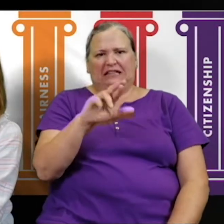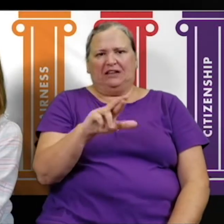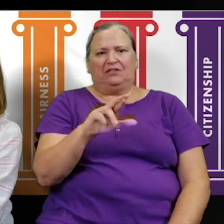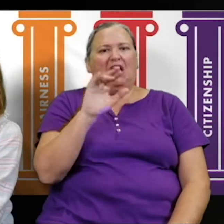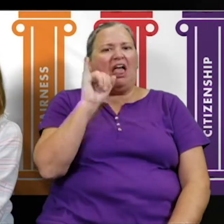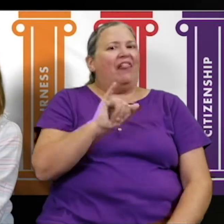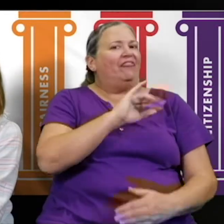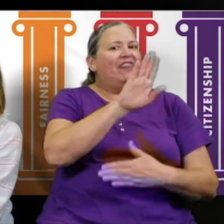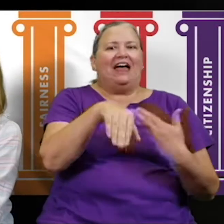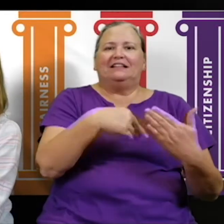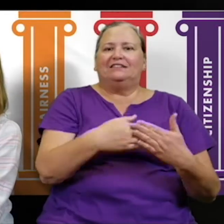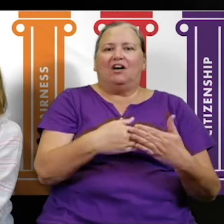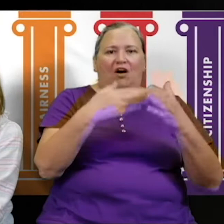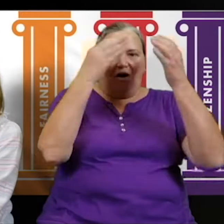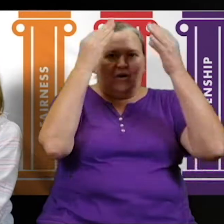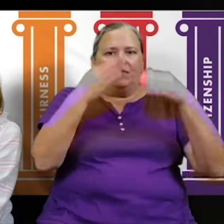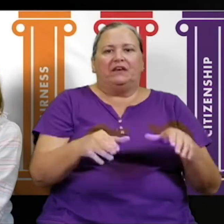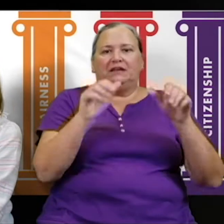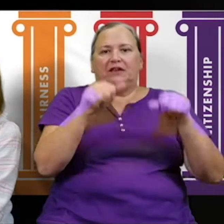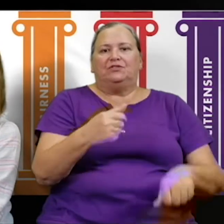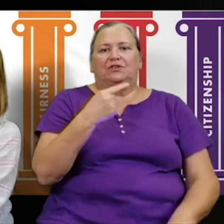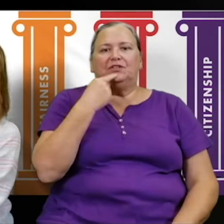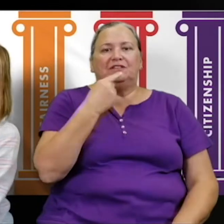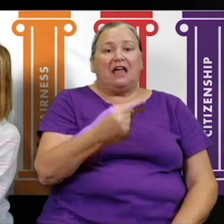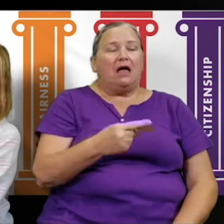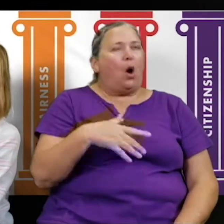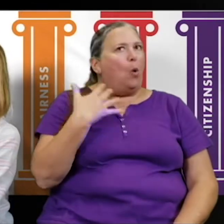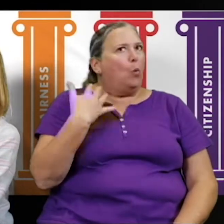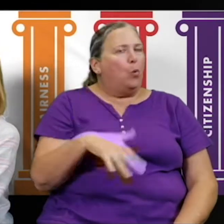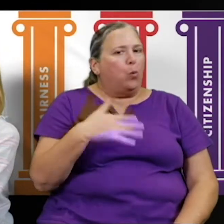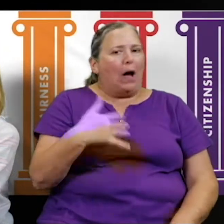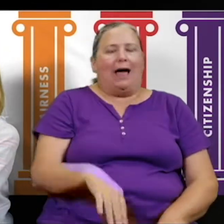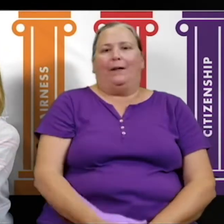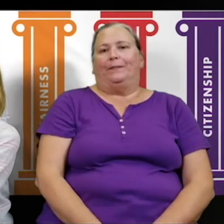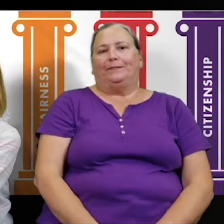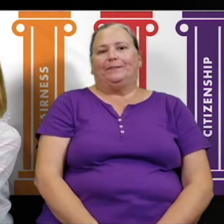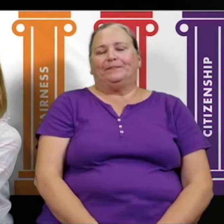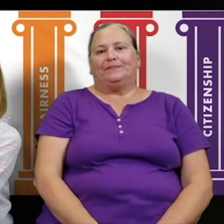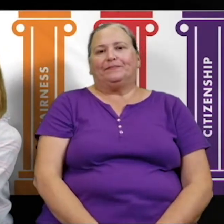all he could say. Wow.